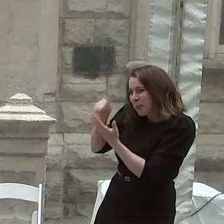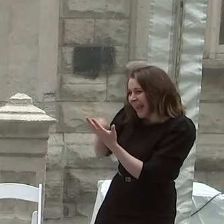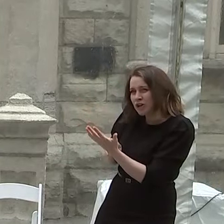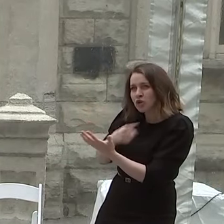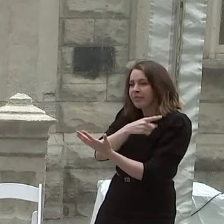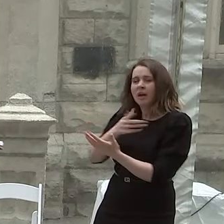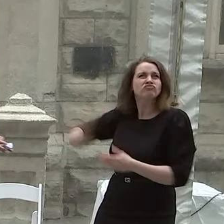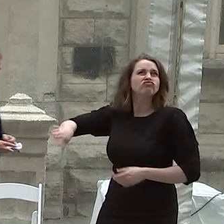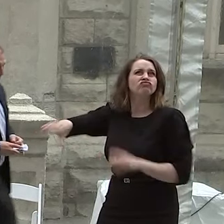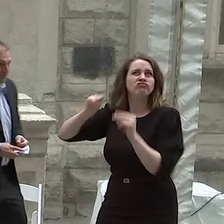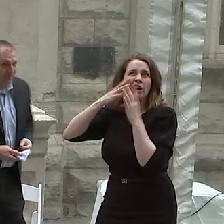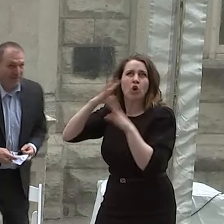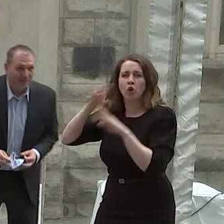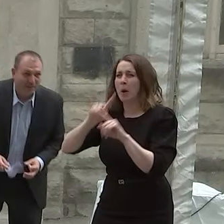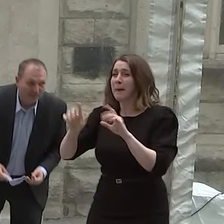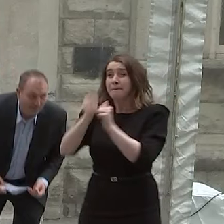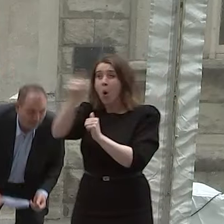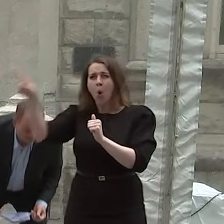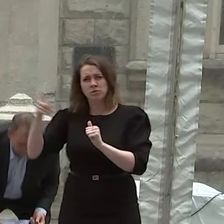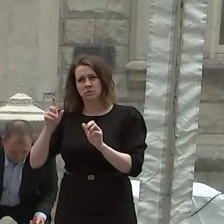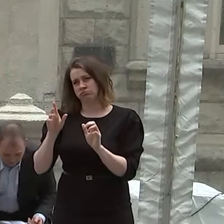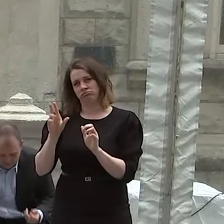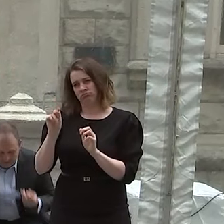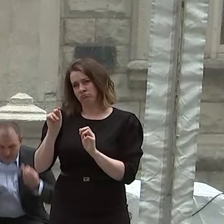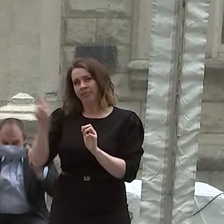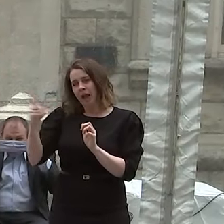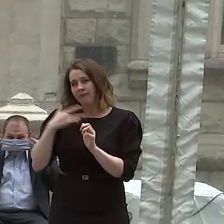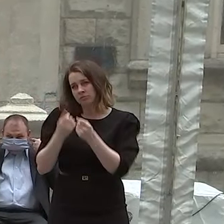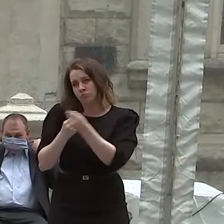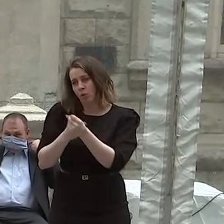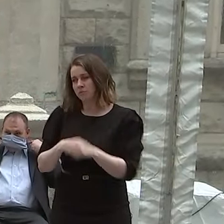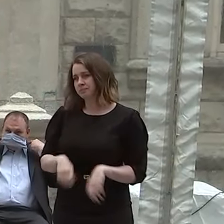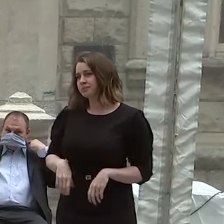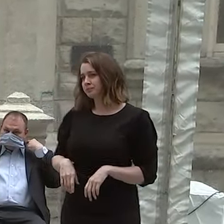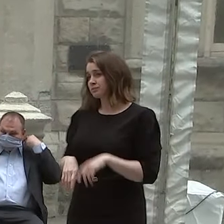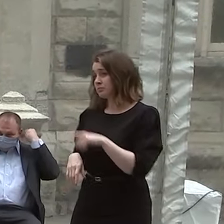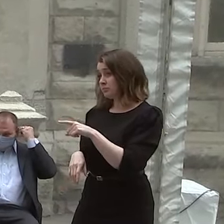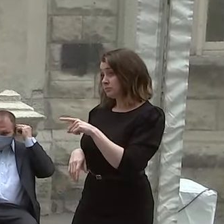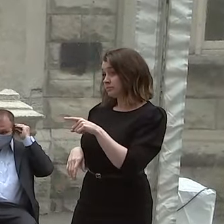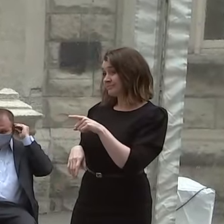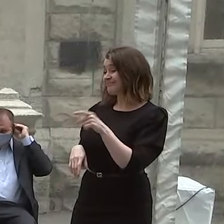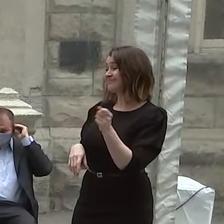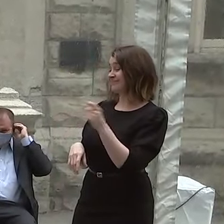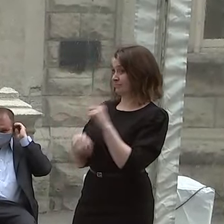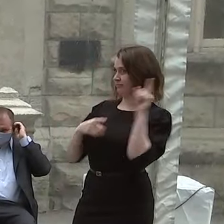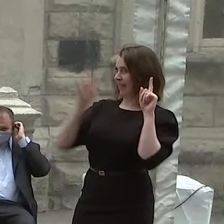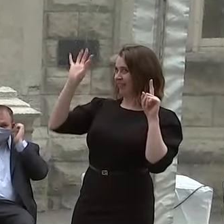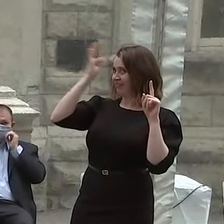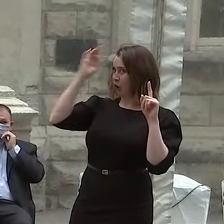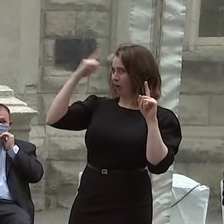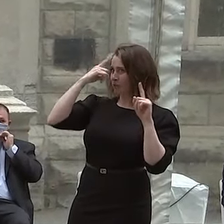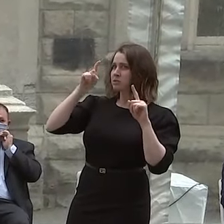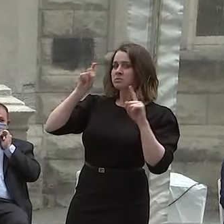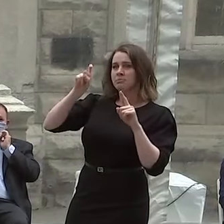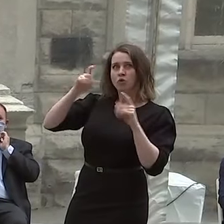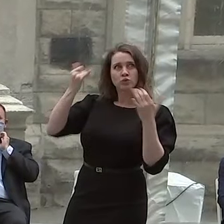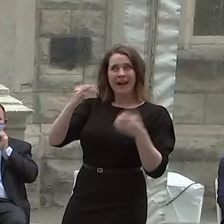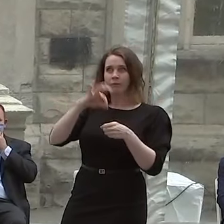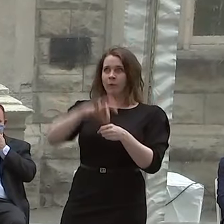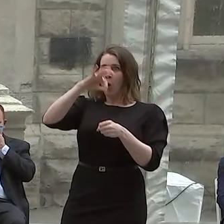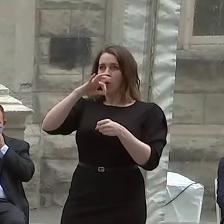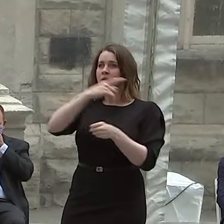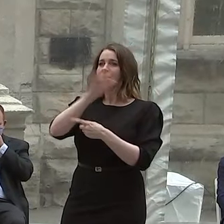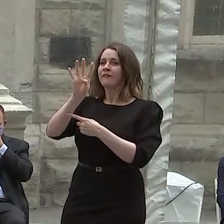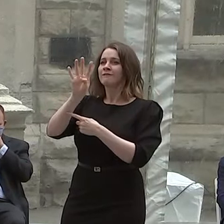just one last one. Congress this afternoon set to vote on the $483 billion package. How will